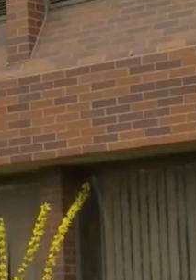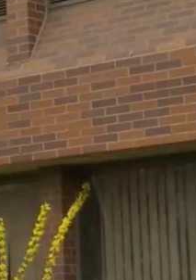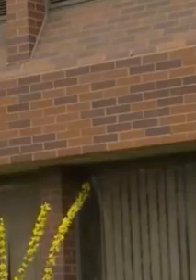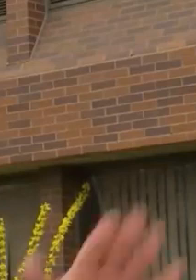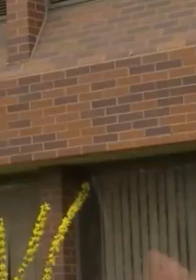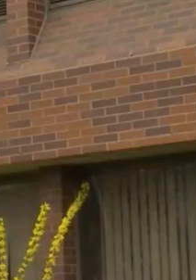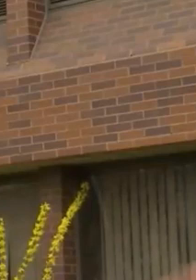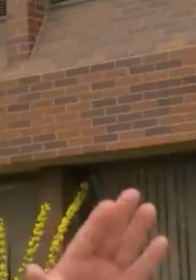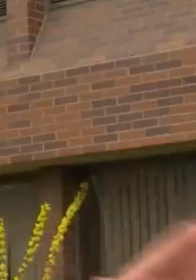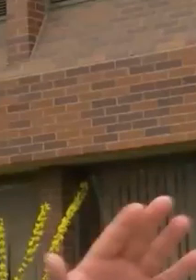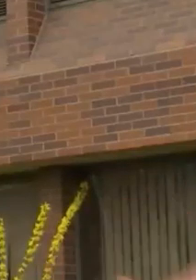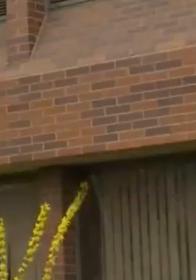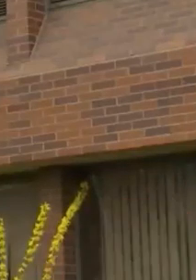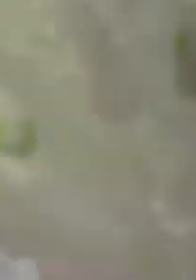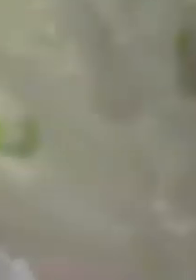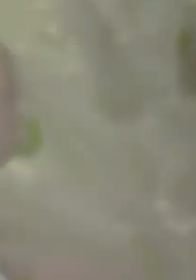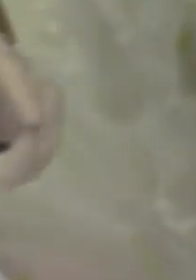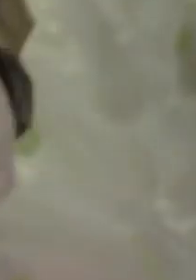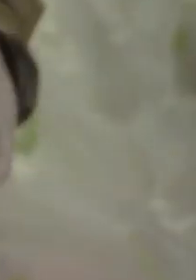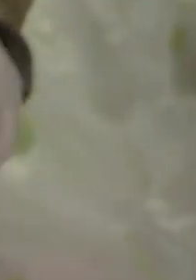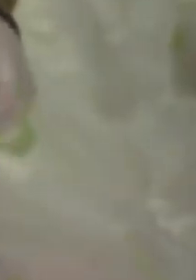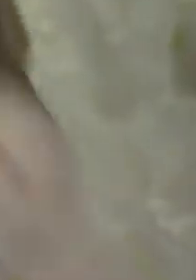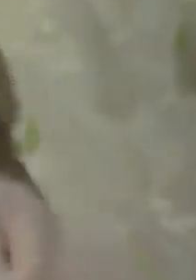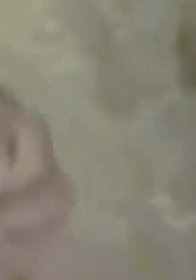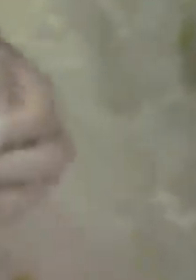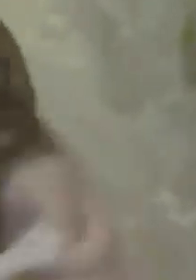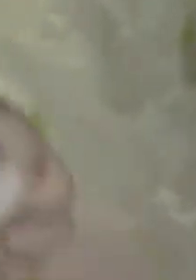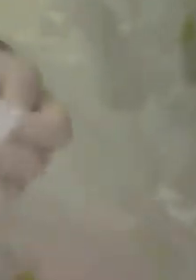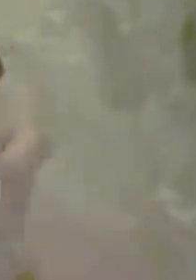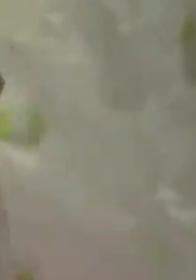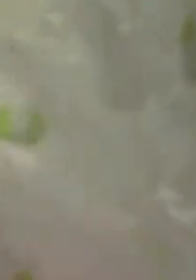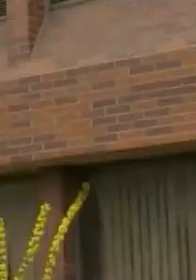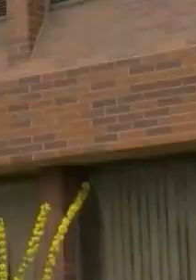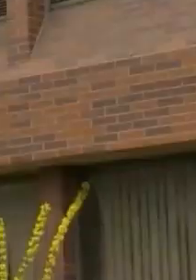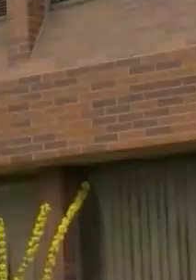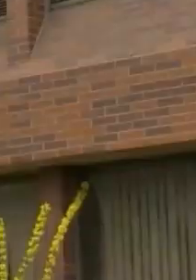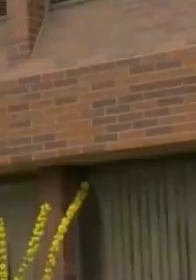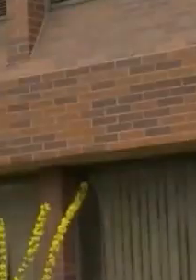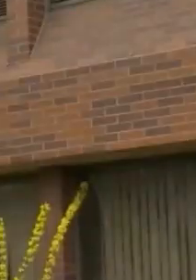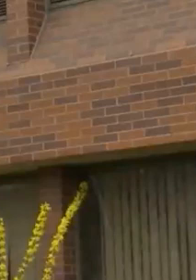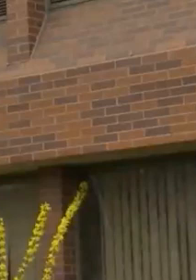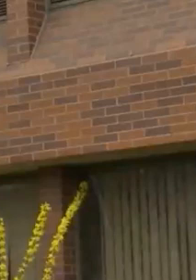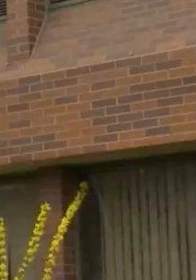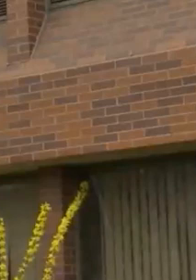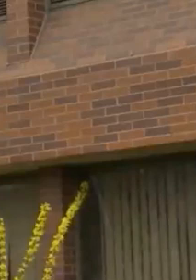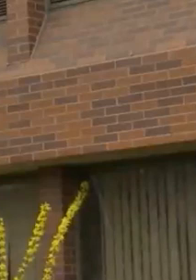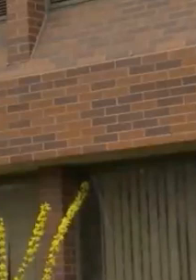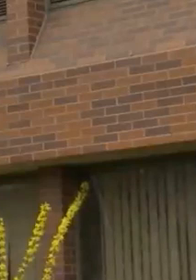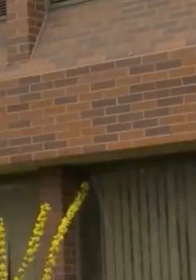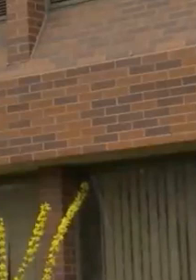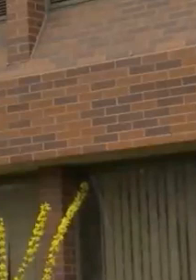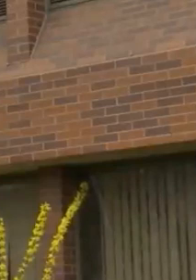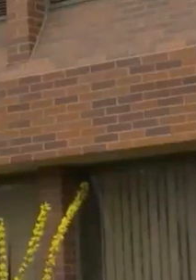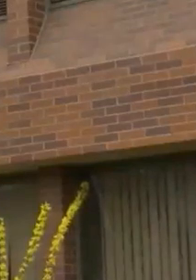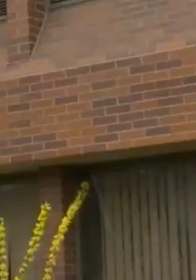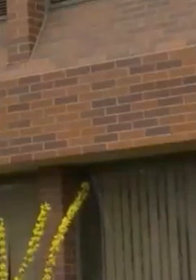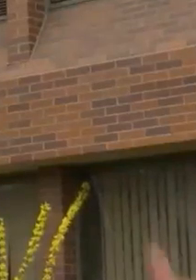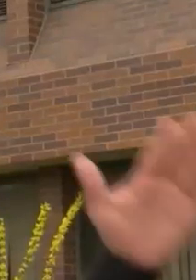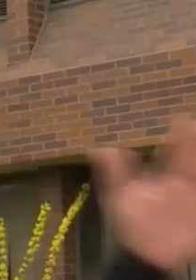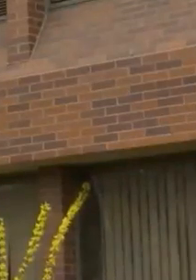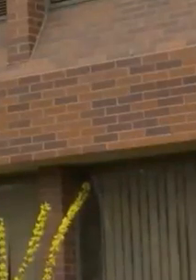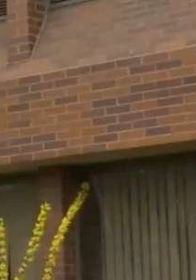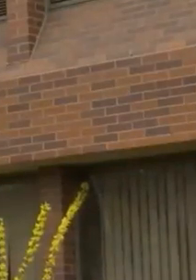we will be packaging ourselves. 600 to 700 packaged meals will then be distributed to 2 other sites that we're working